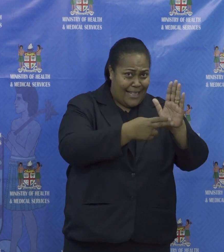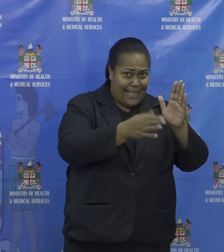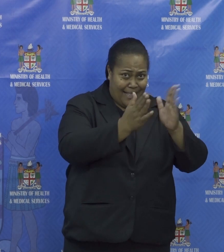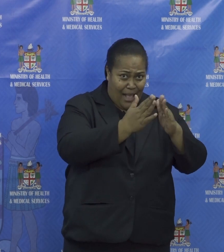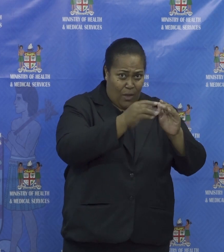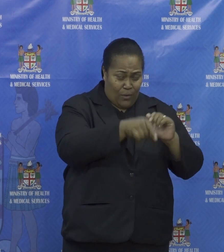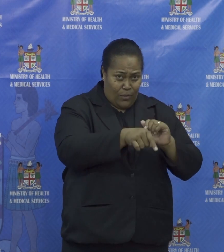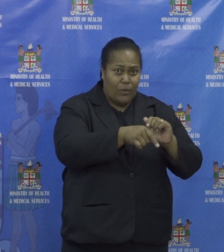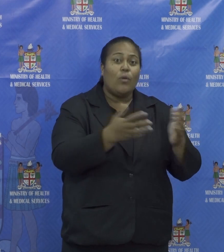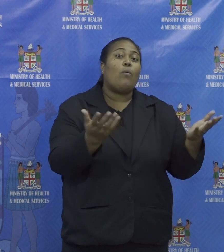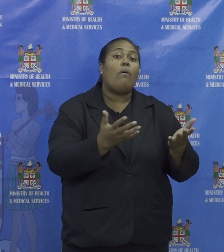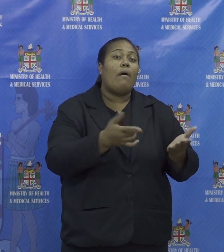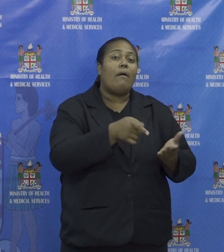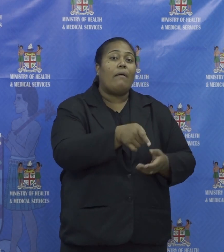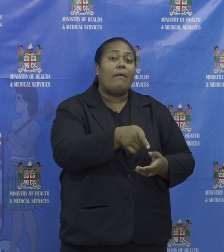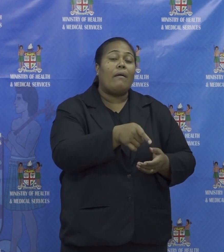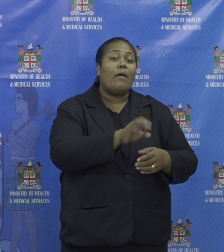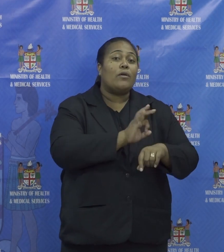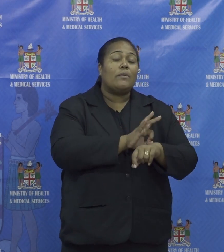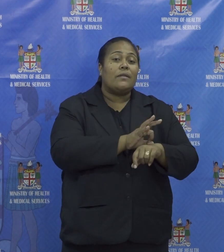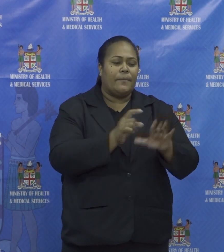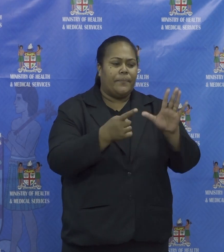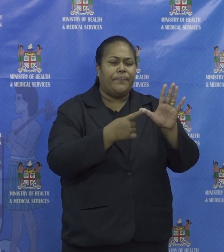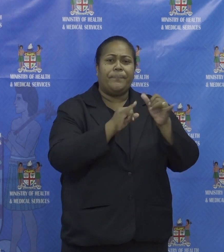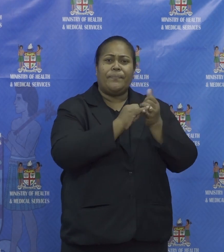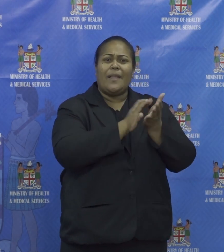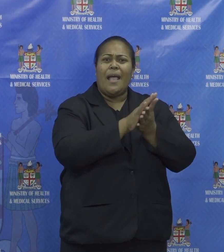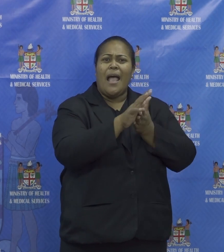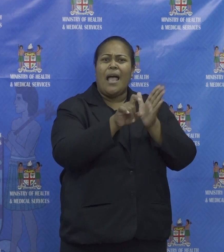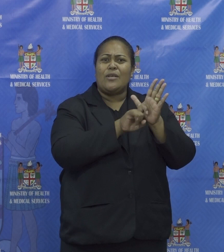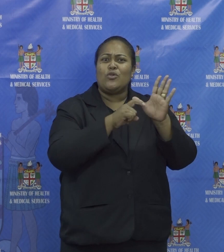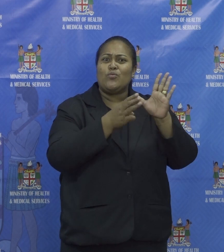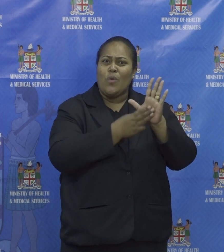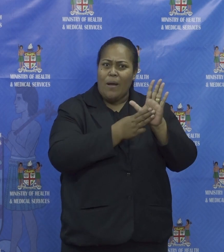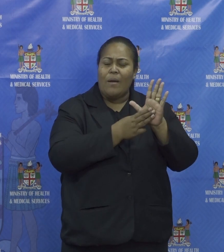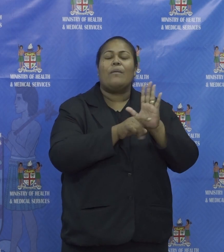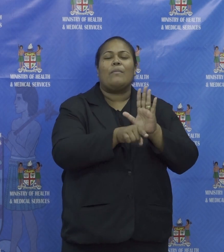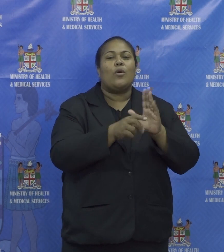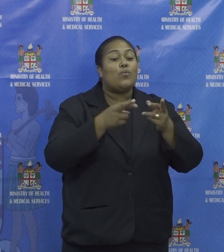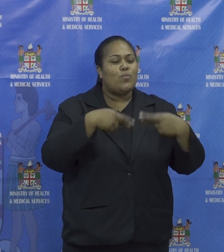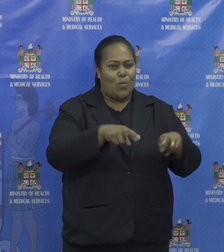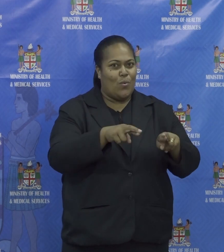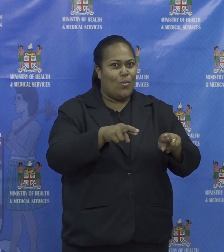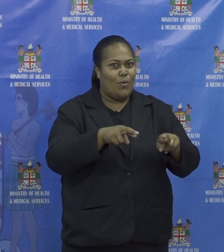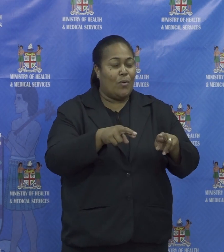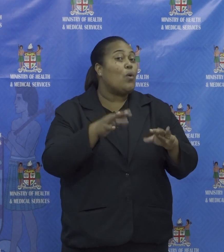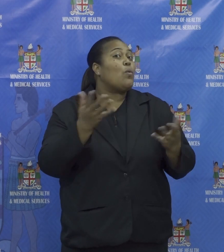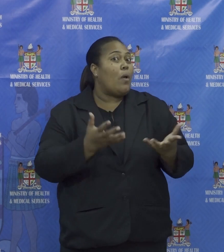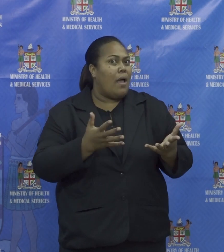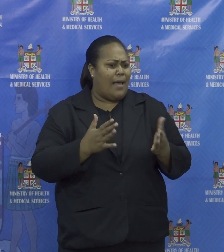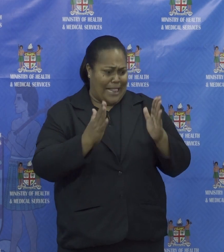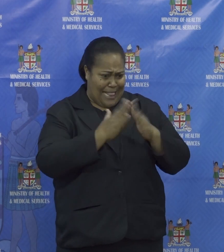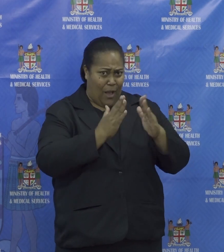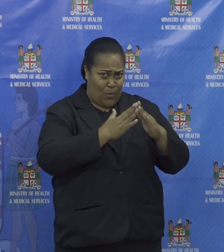is in Ashram Road. Ashram Road is when you enter Nadi